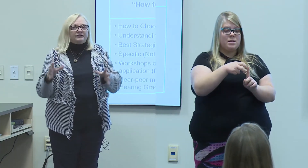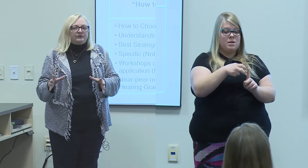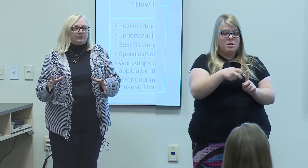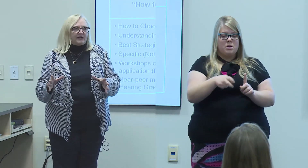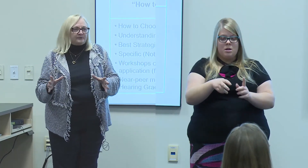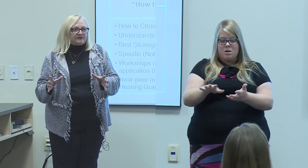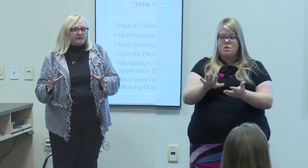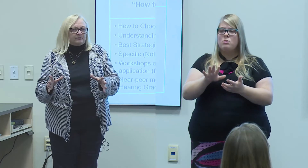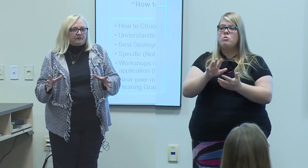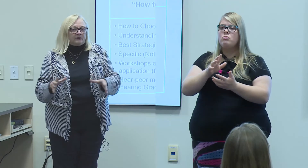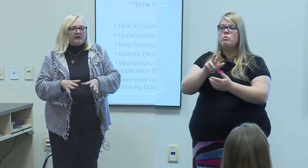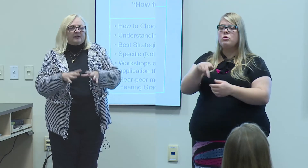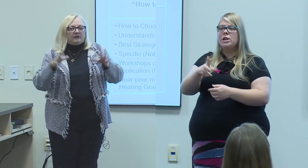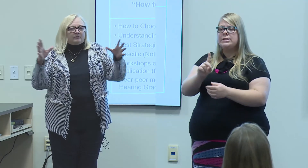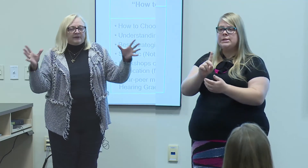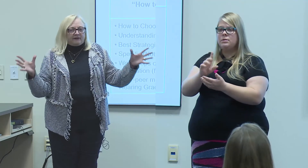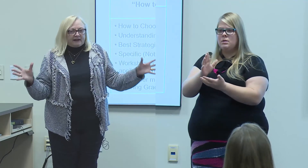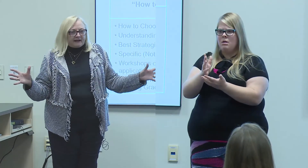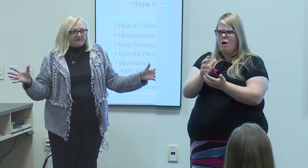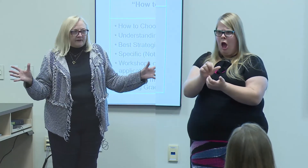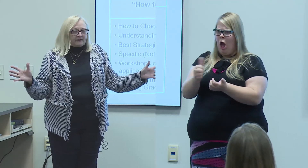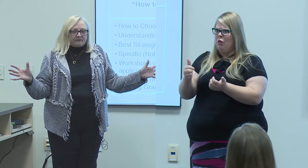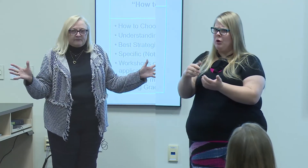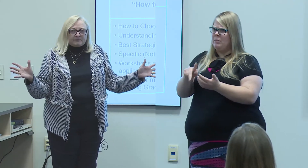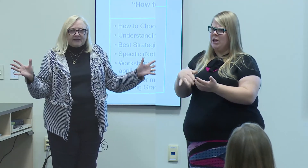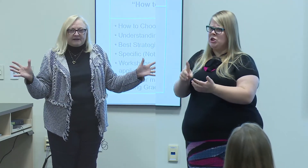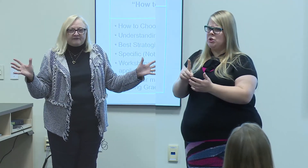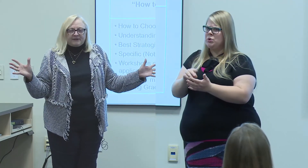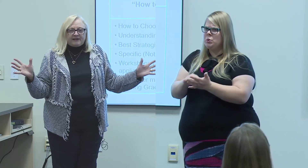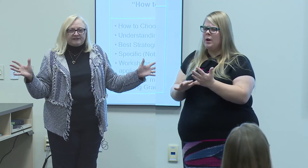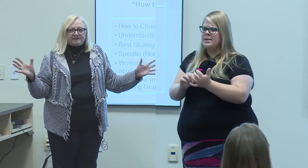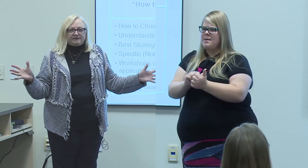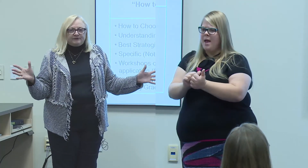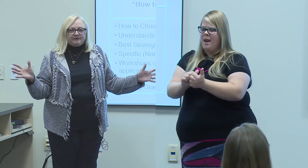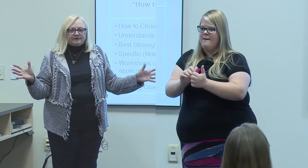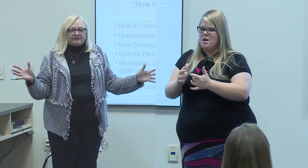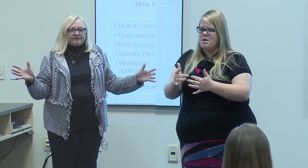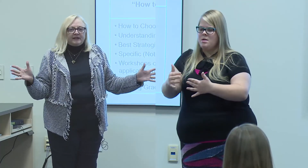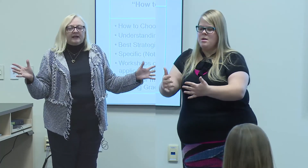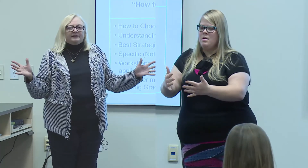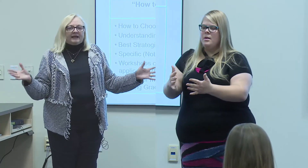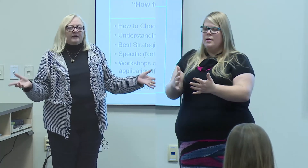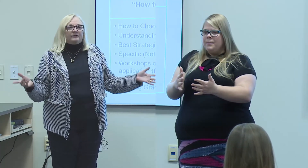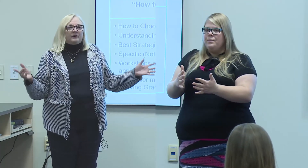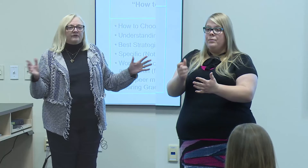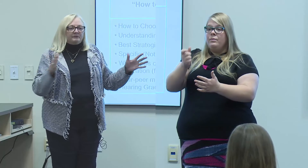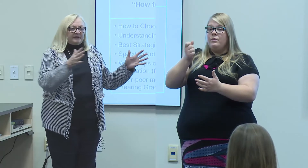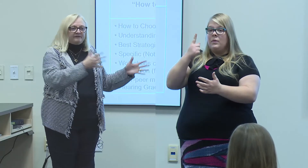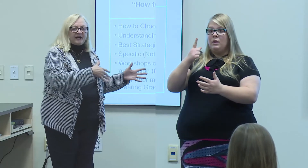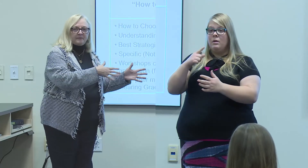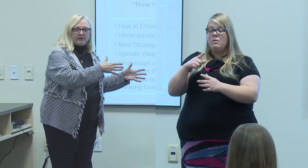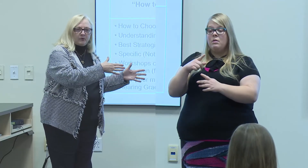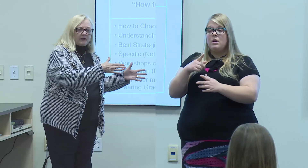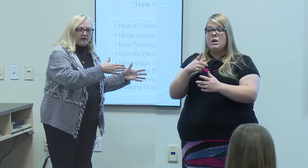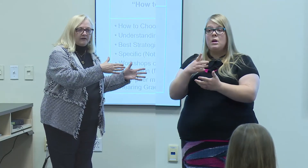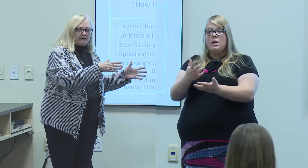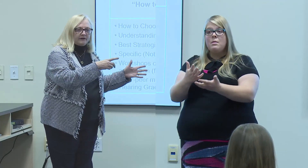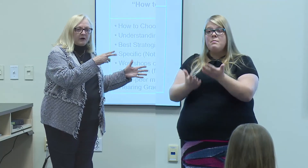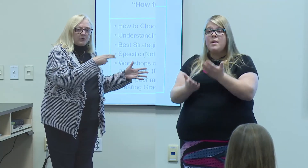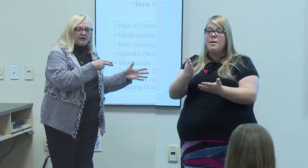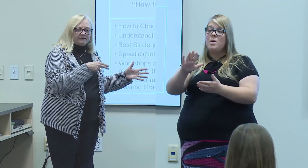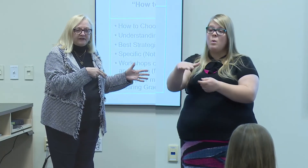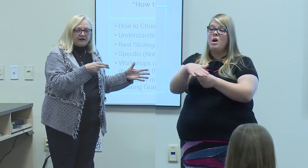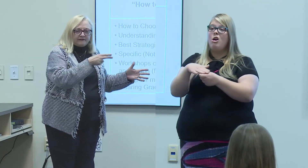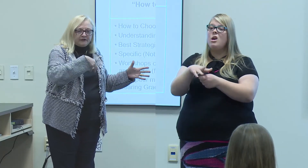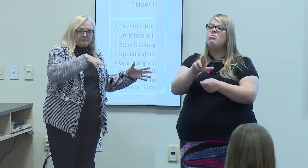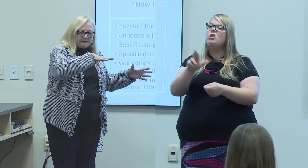go into graduate school with a lot of other competitive PhD students, and now you go from an environment where there